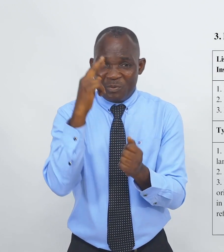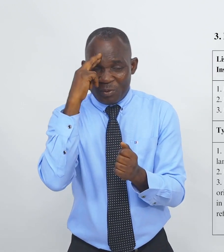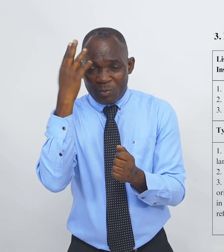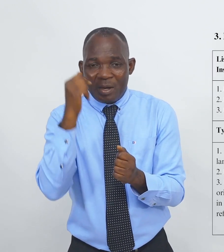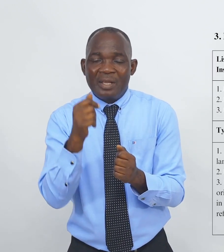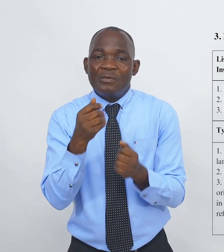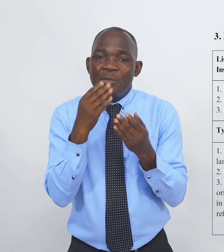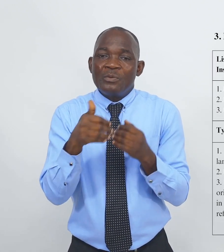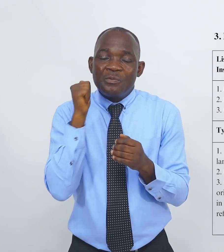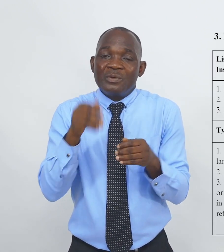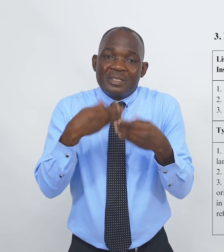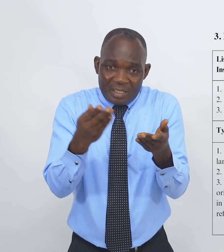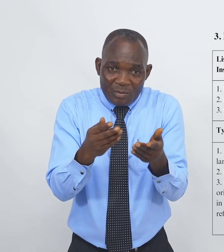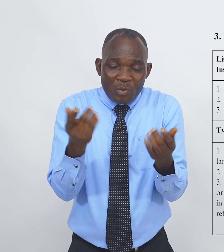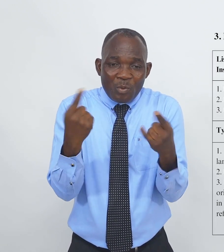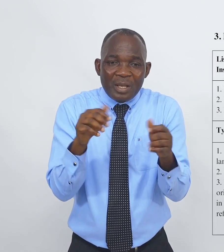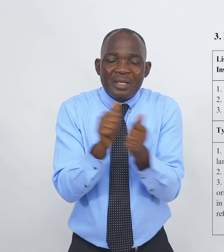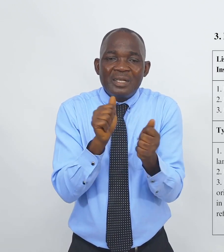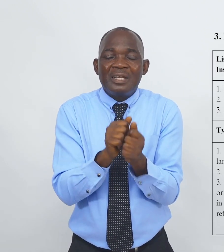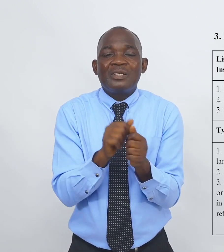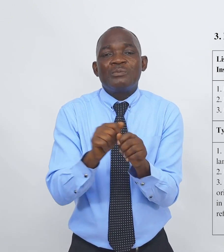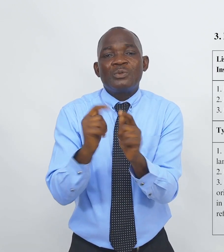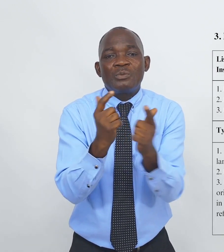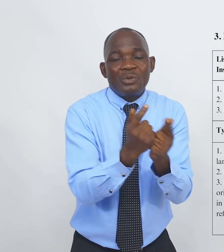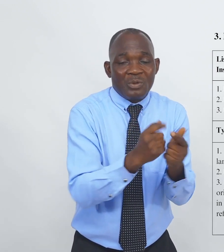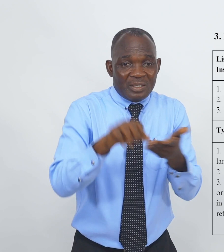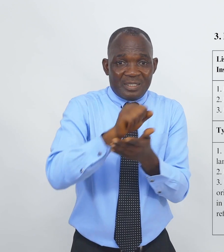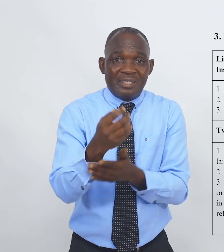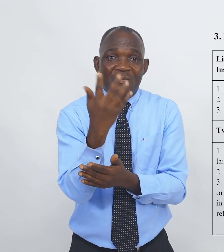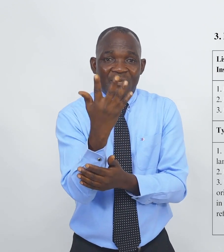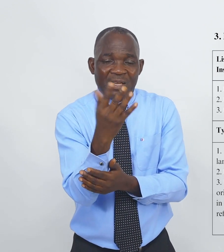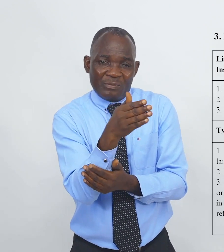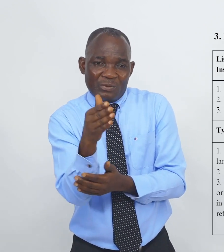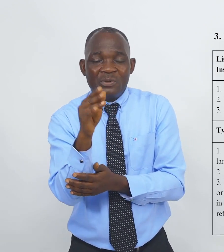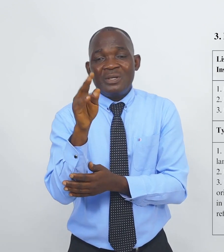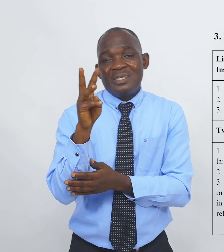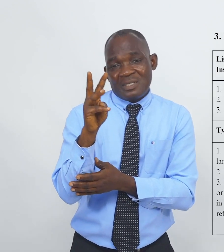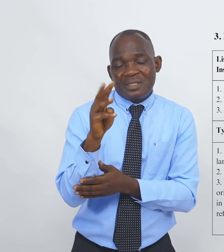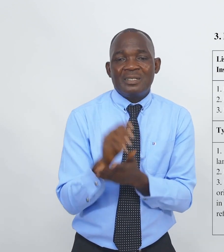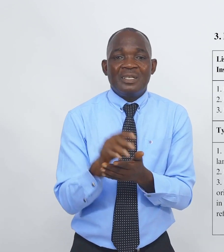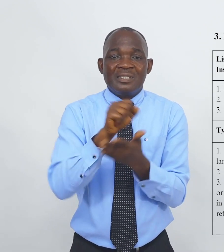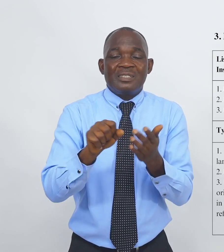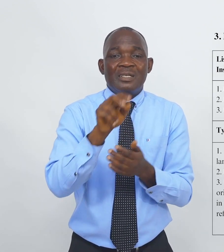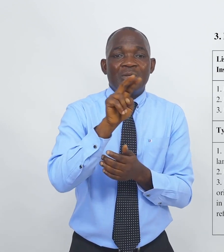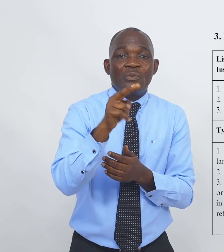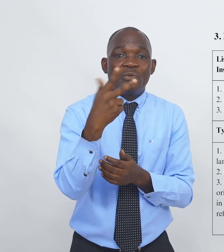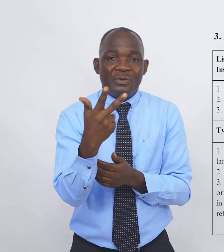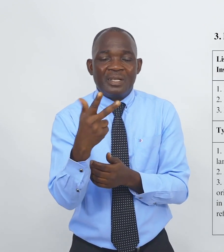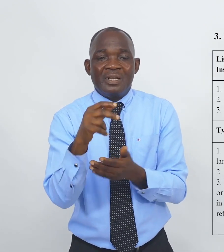the refusal. Where it falls within the exempt category, Section 5 to 16, Section 23,